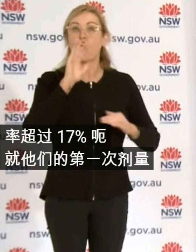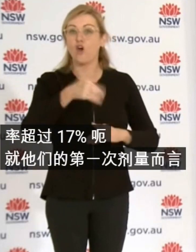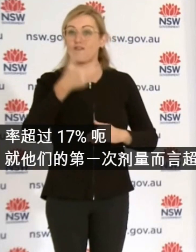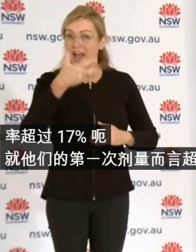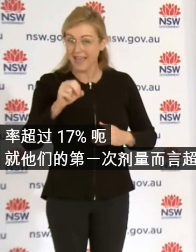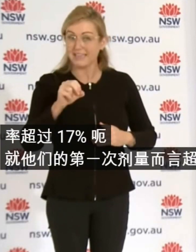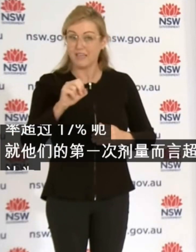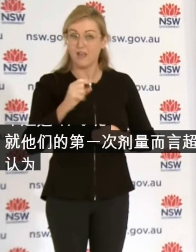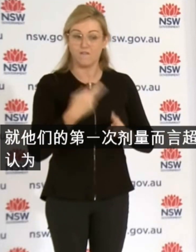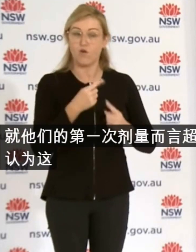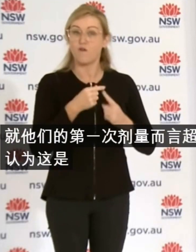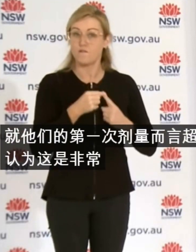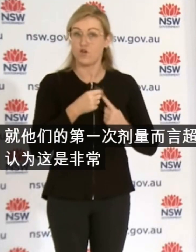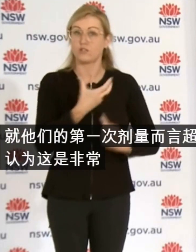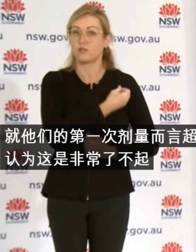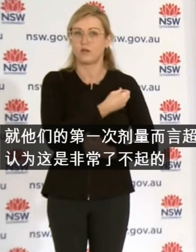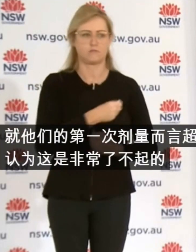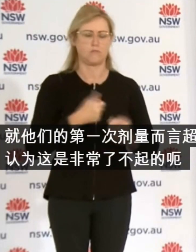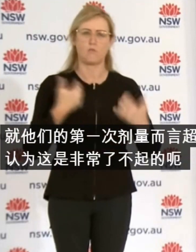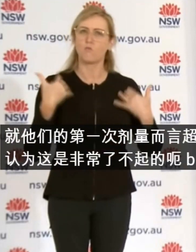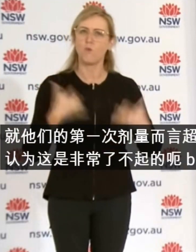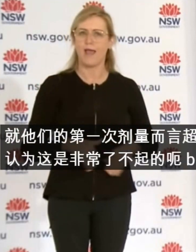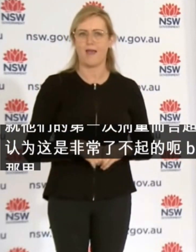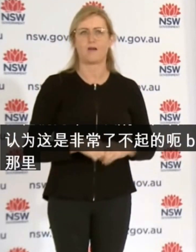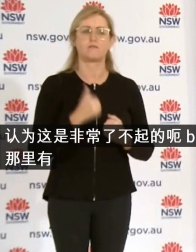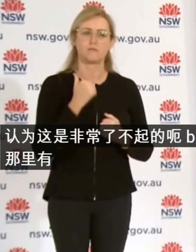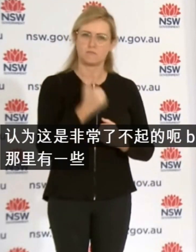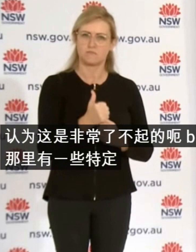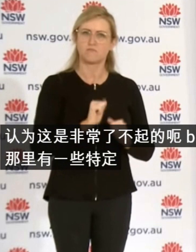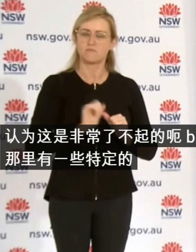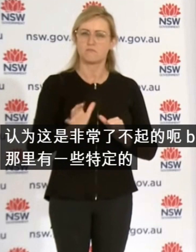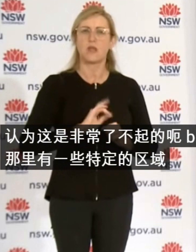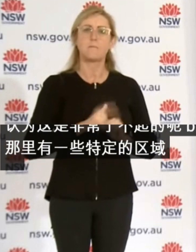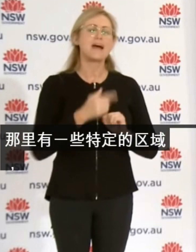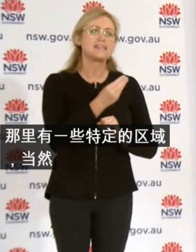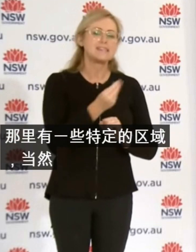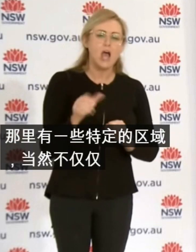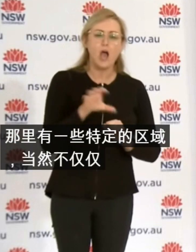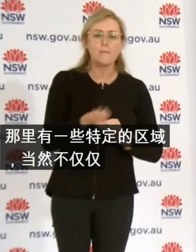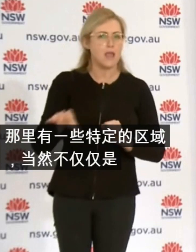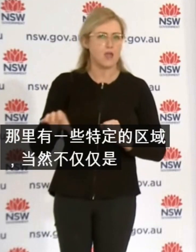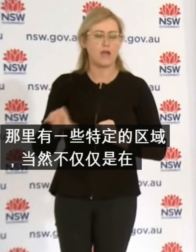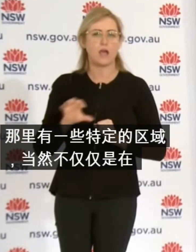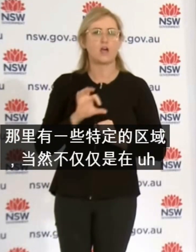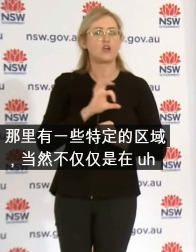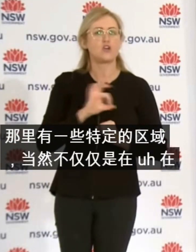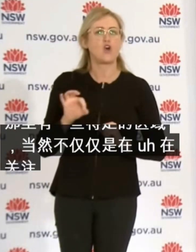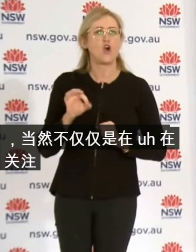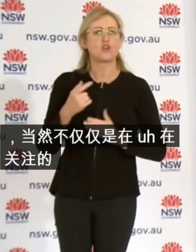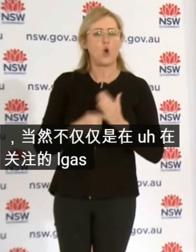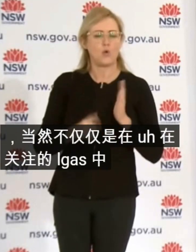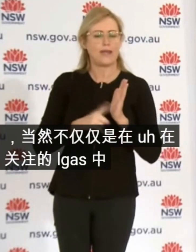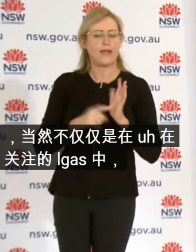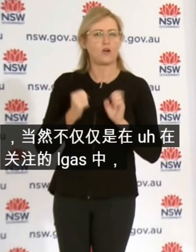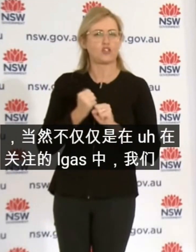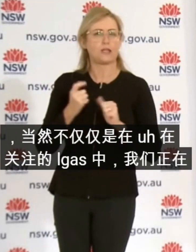their first dose. So I think that that's quite remarkable. But look, there are particular areas, and it's not just, of course, in the